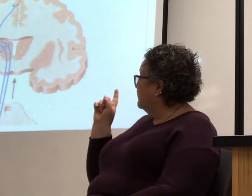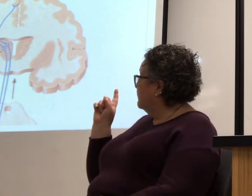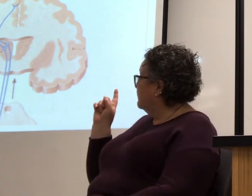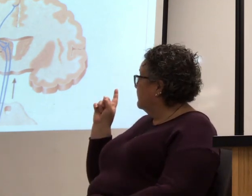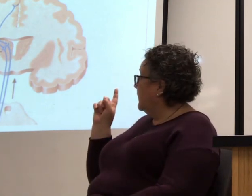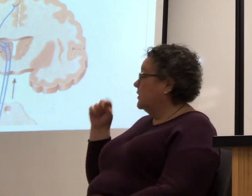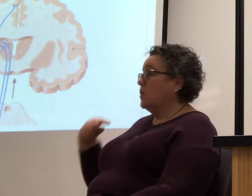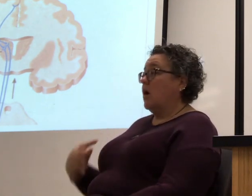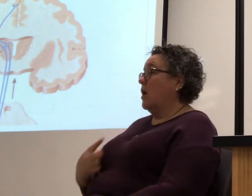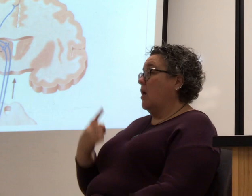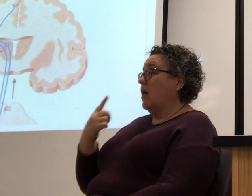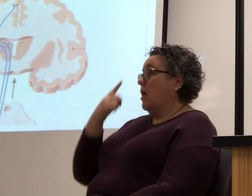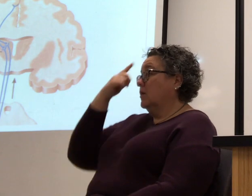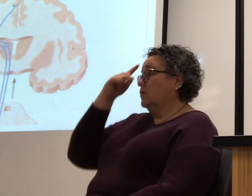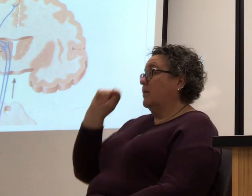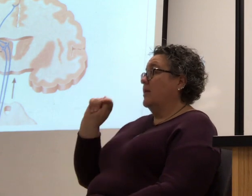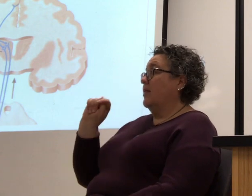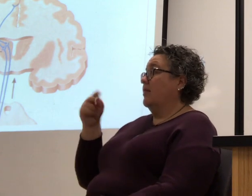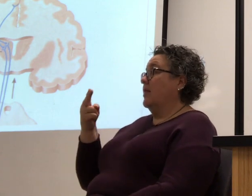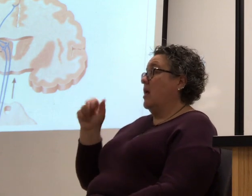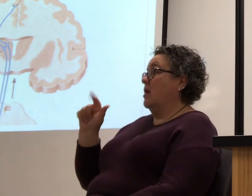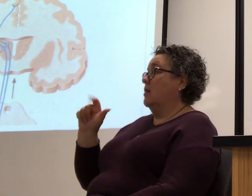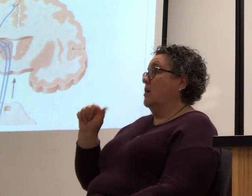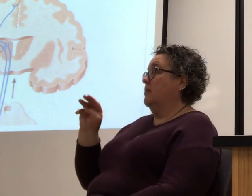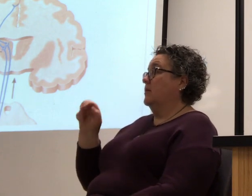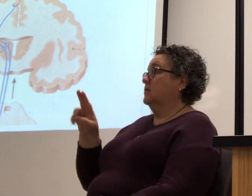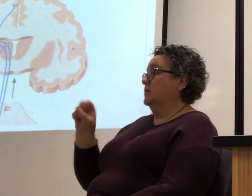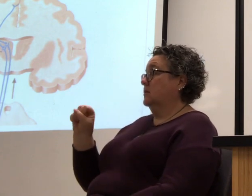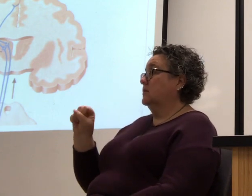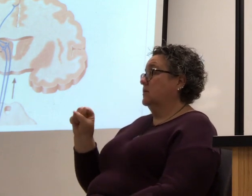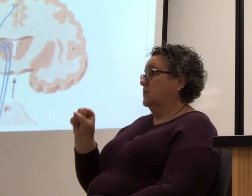So he goes all the way up to the thalamus,